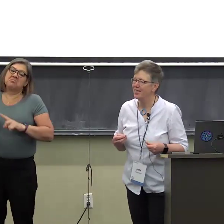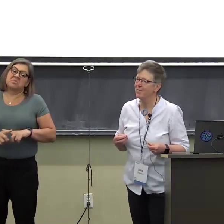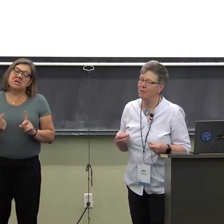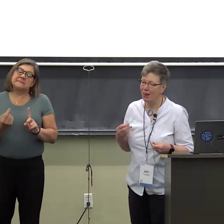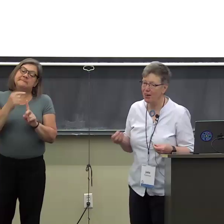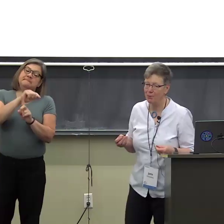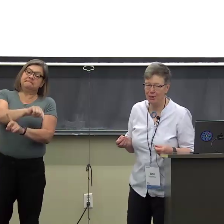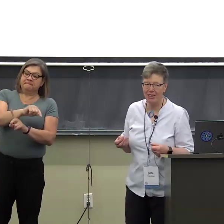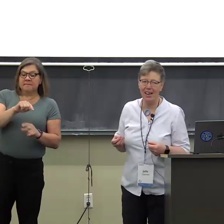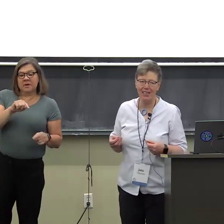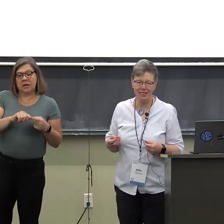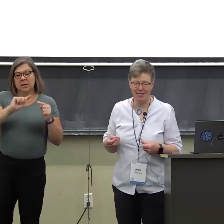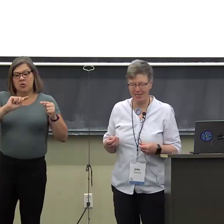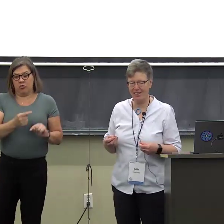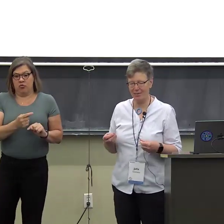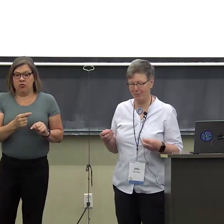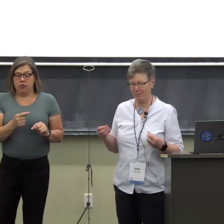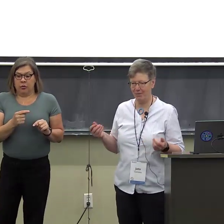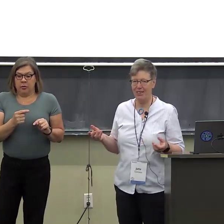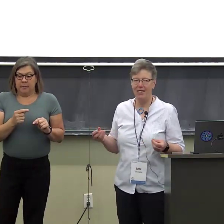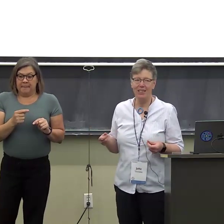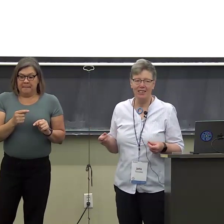also some harms and